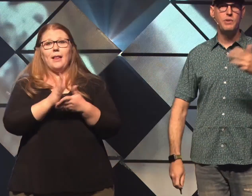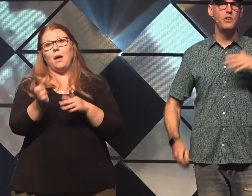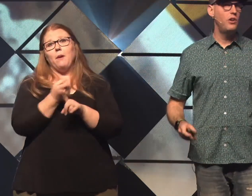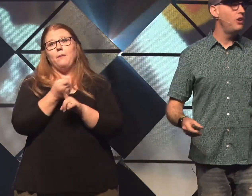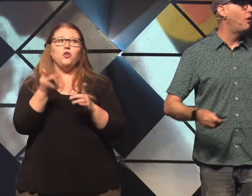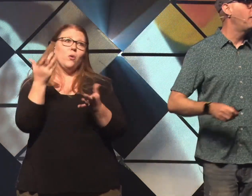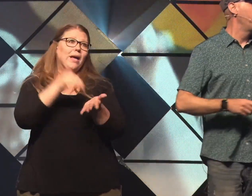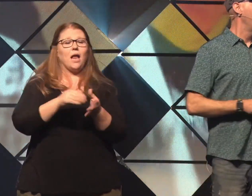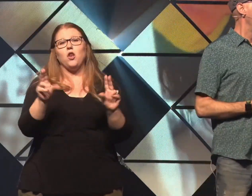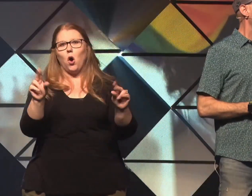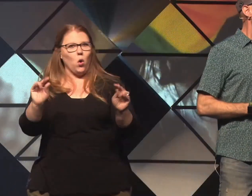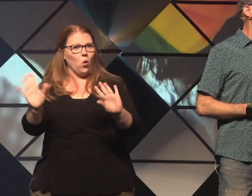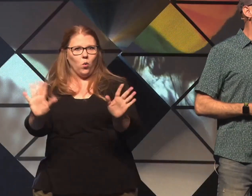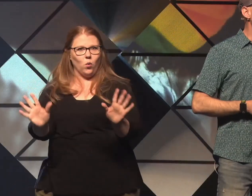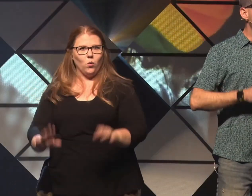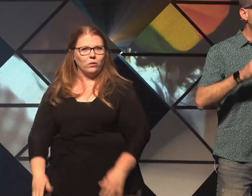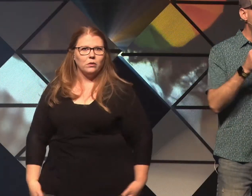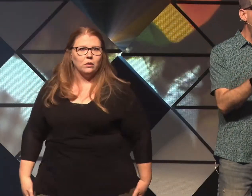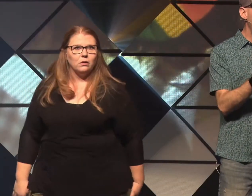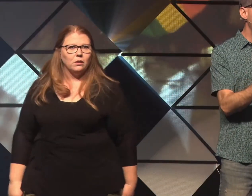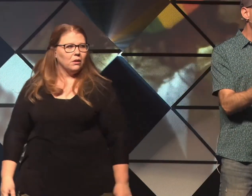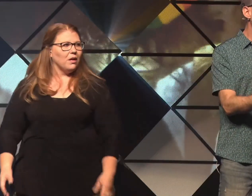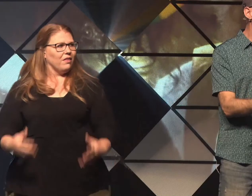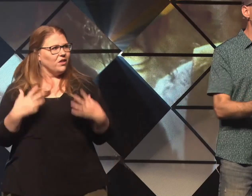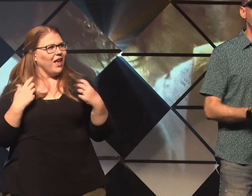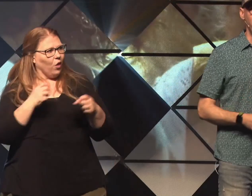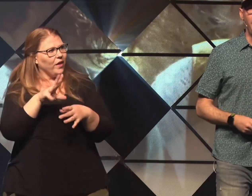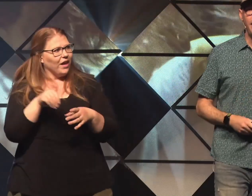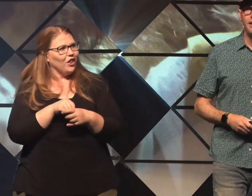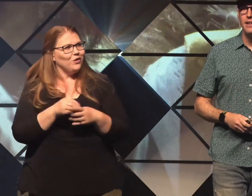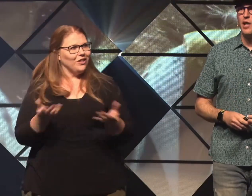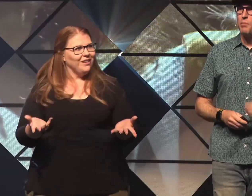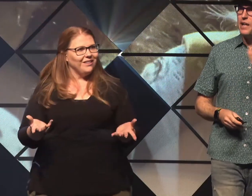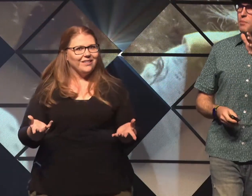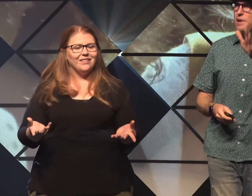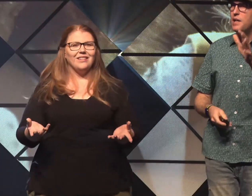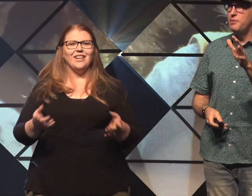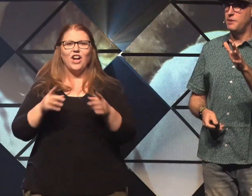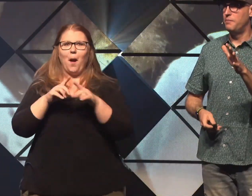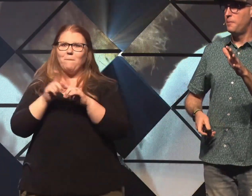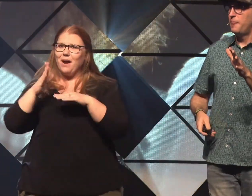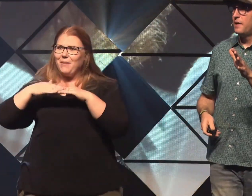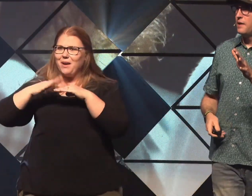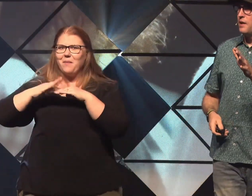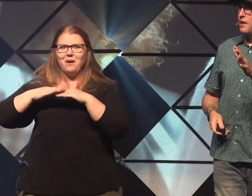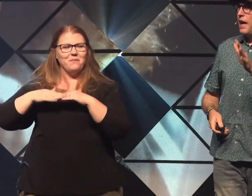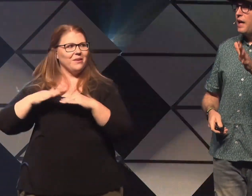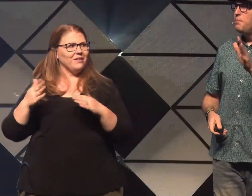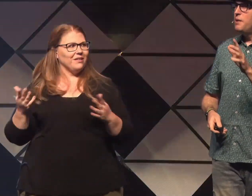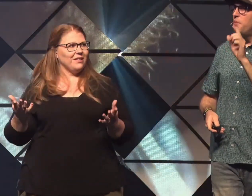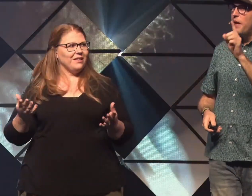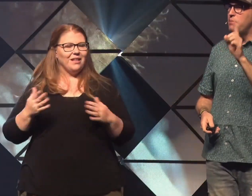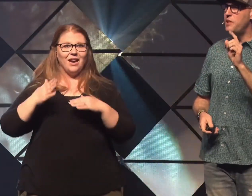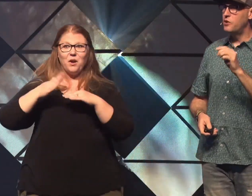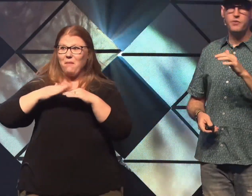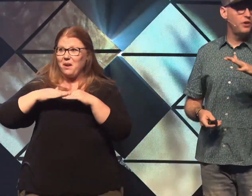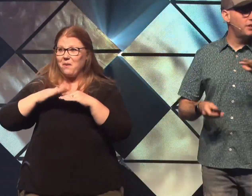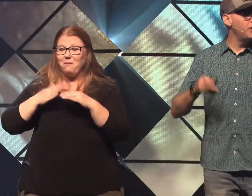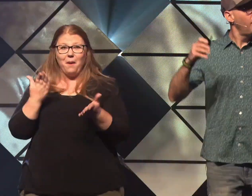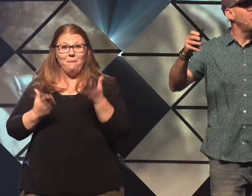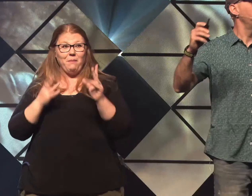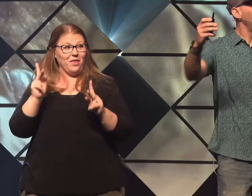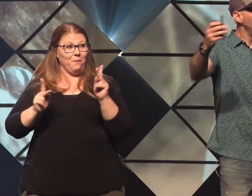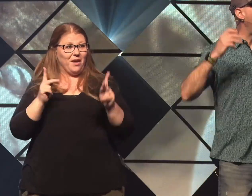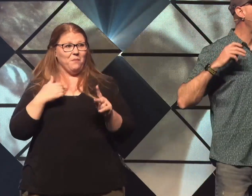just deal with that. No. Like there's healthy inclusion, right? But at a minimum, maybe those folks